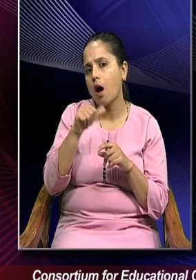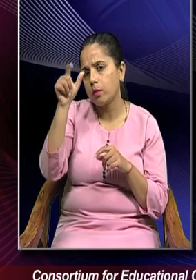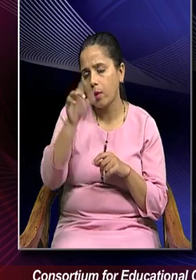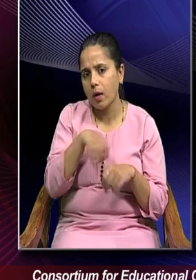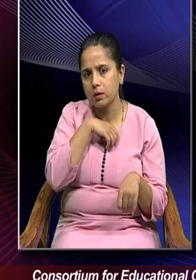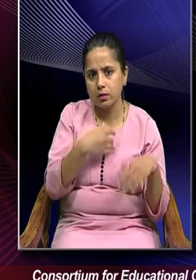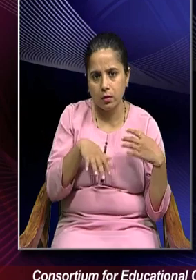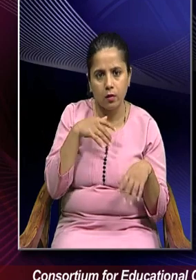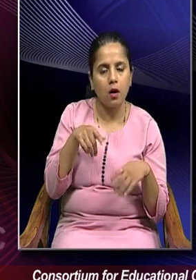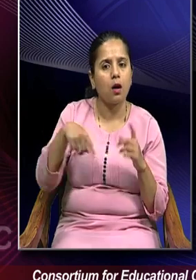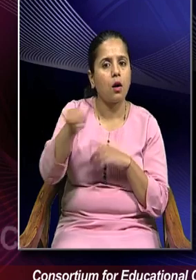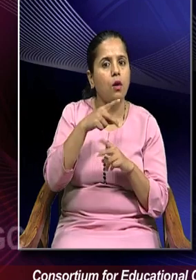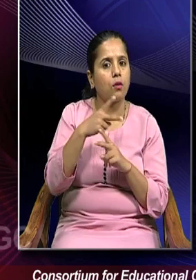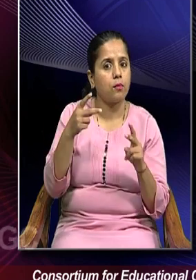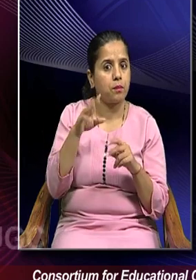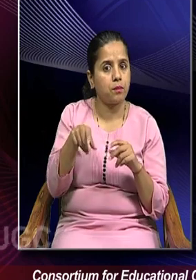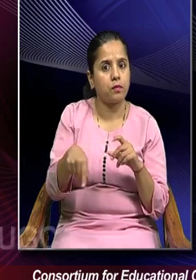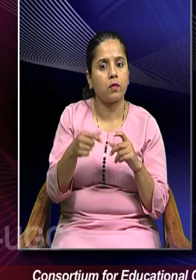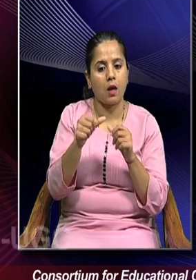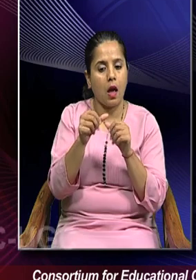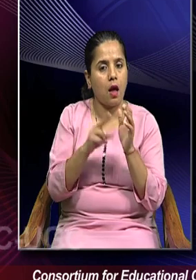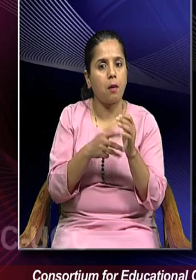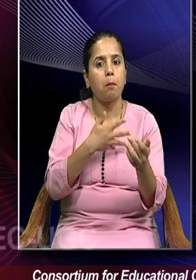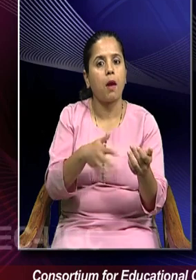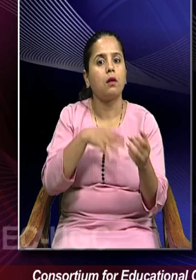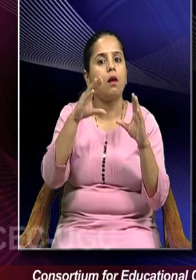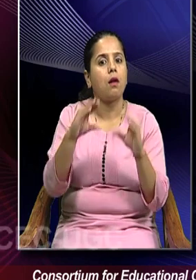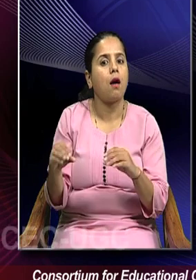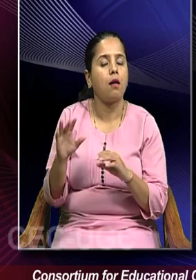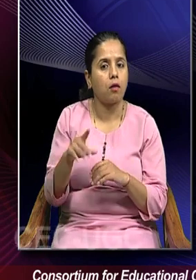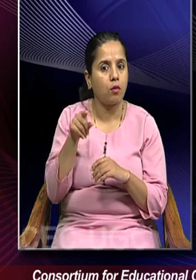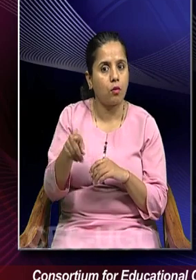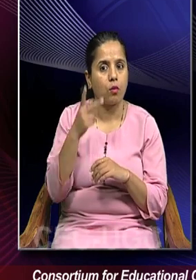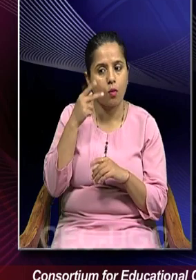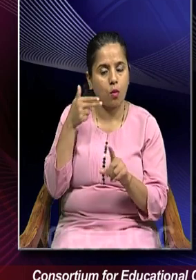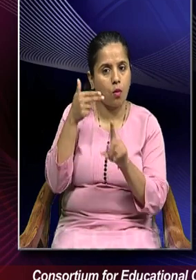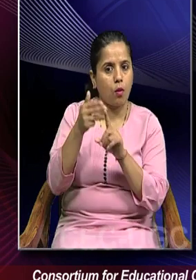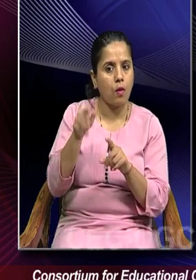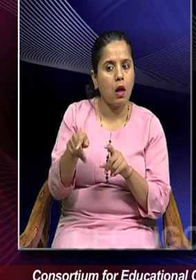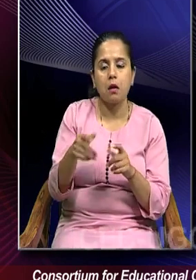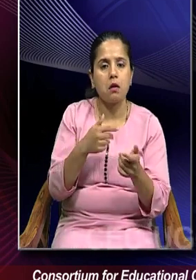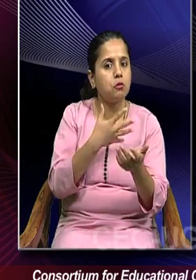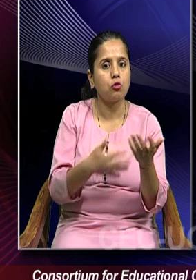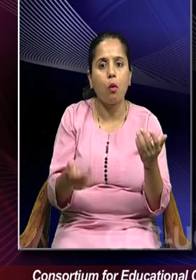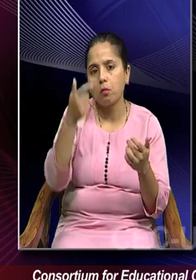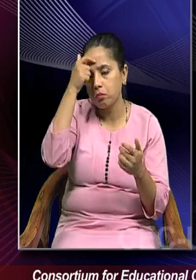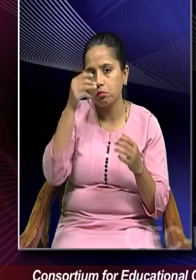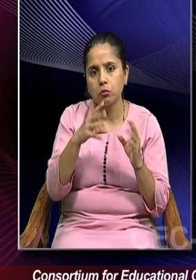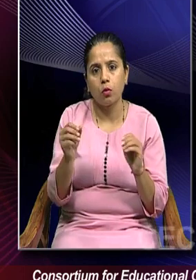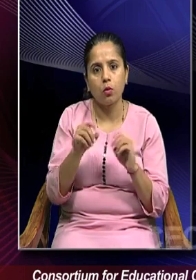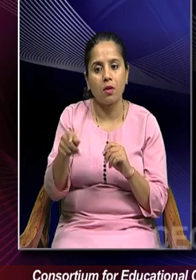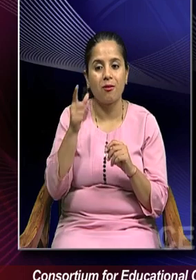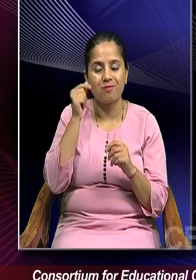suffering from pernicious anemia, and who is considered to be untreatable, and her relationship with the